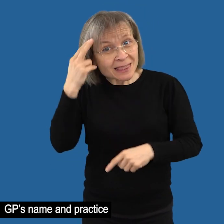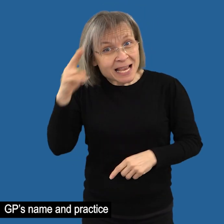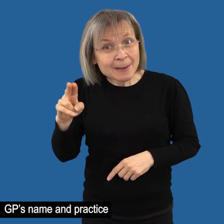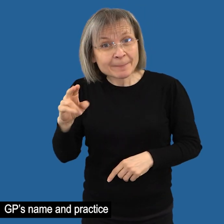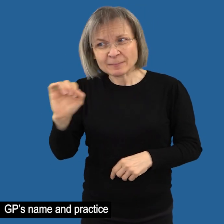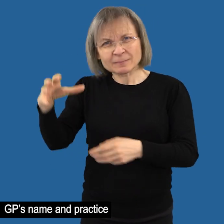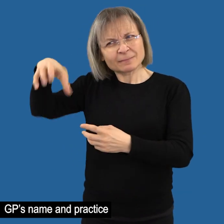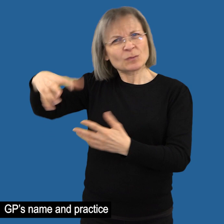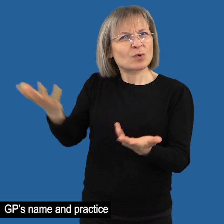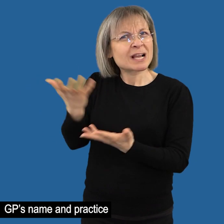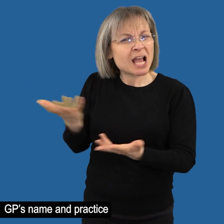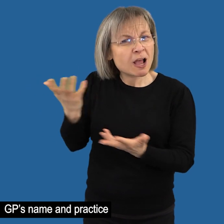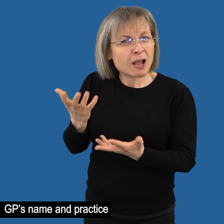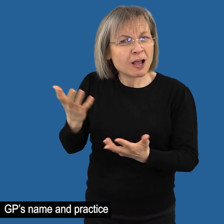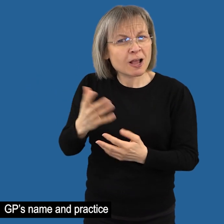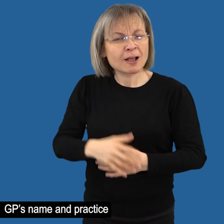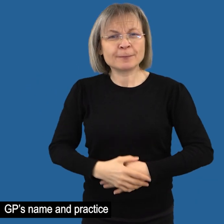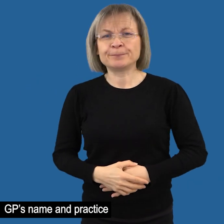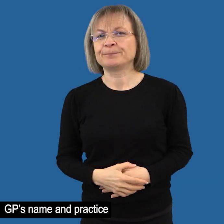GP's name and practice.